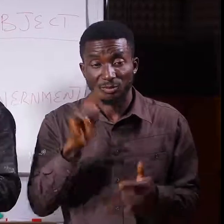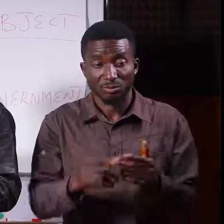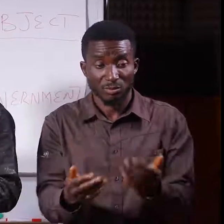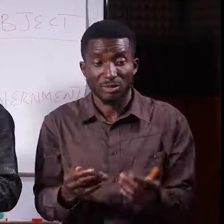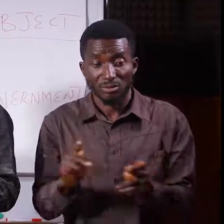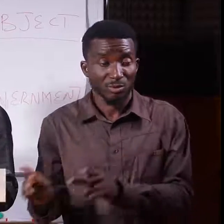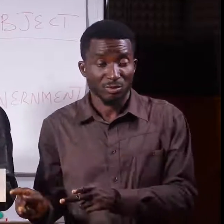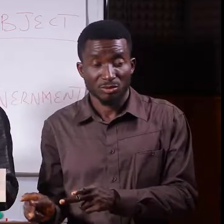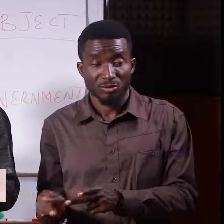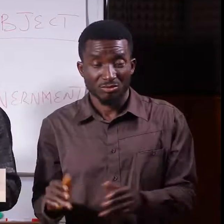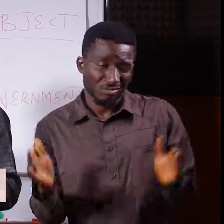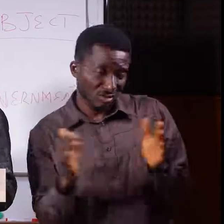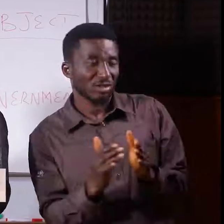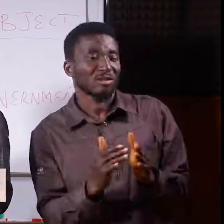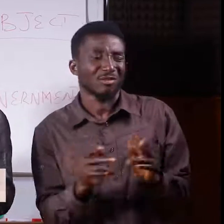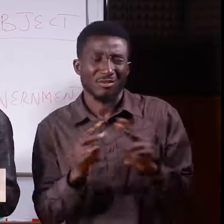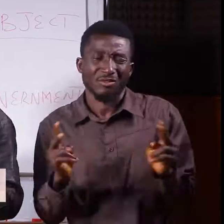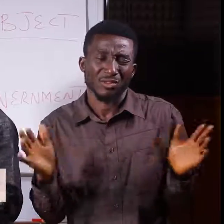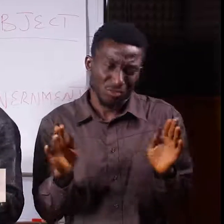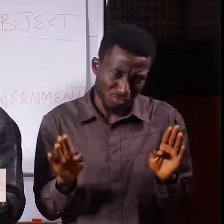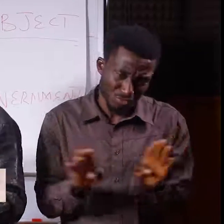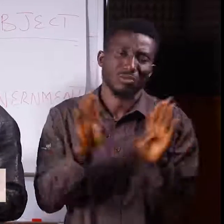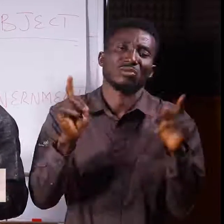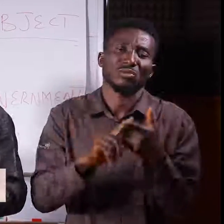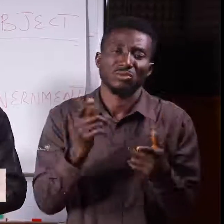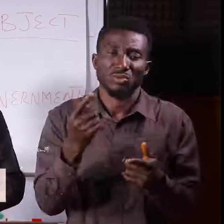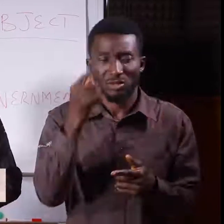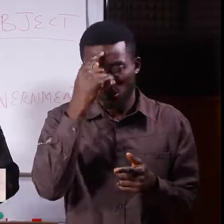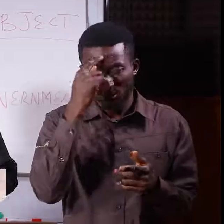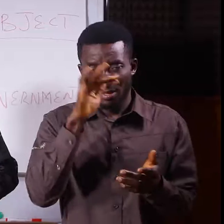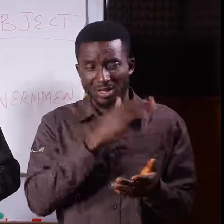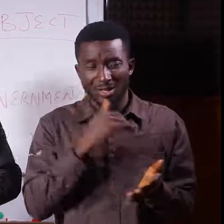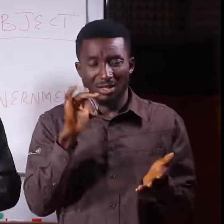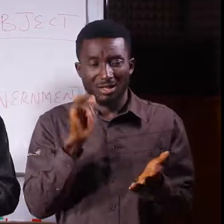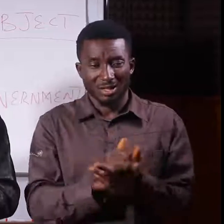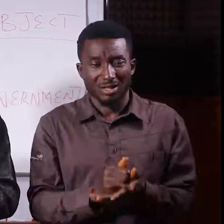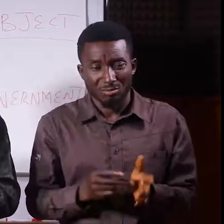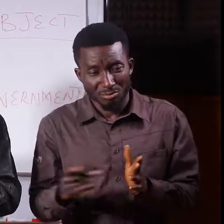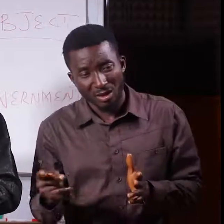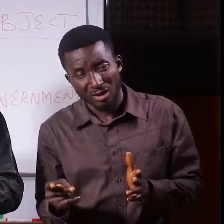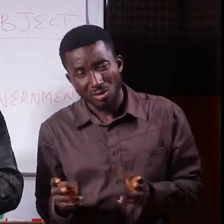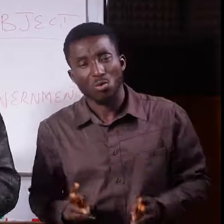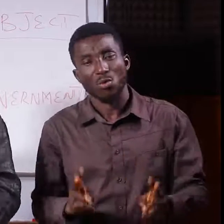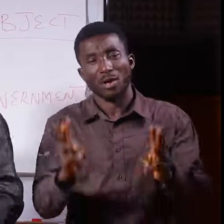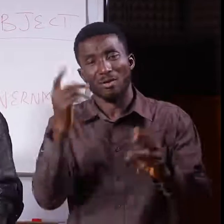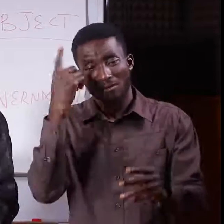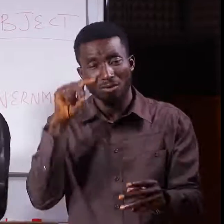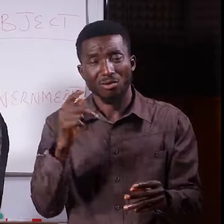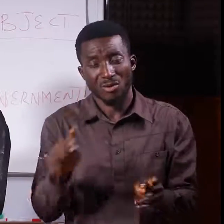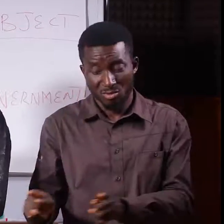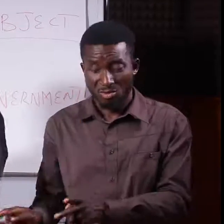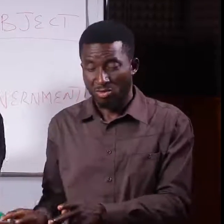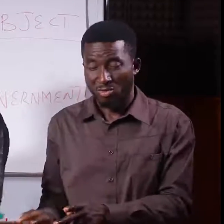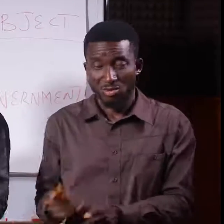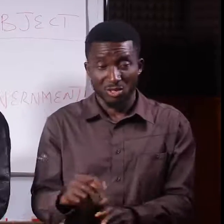bring people nearer, very close to the government. And that pave way for the